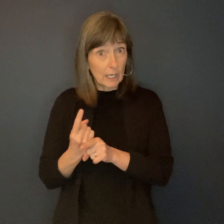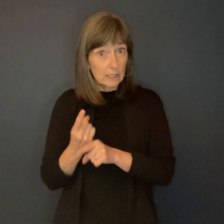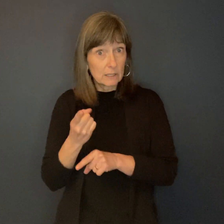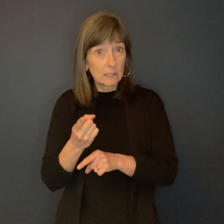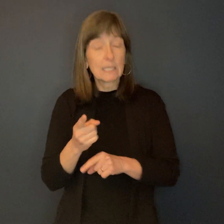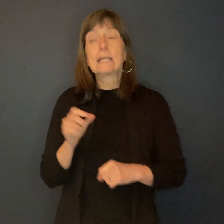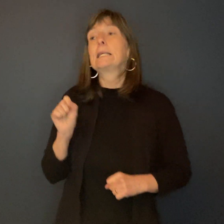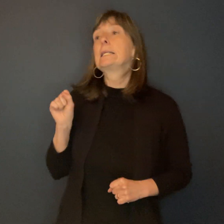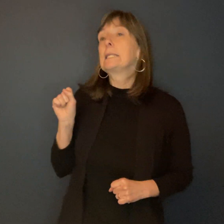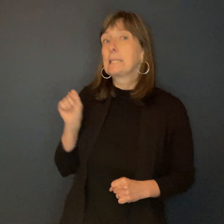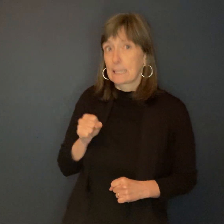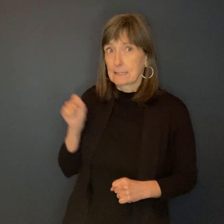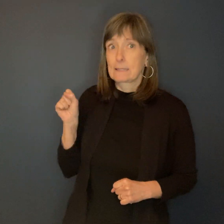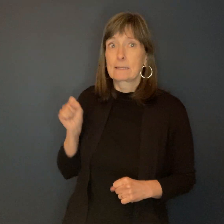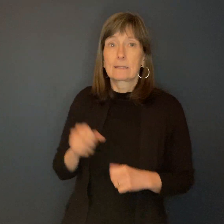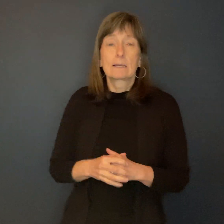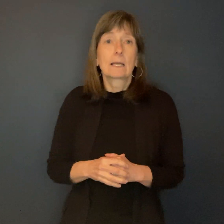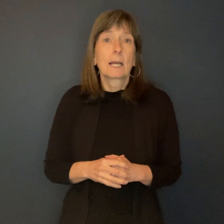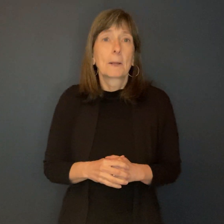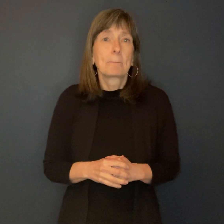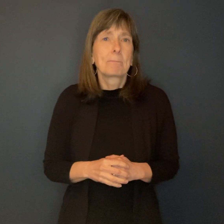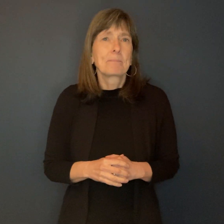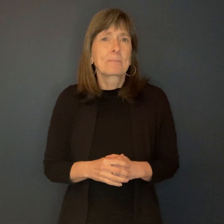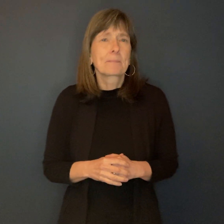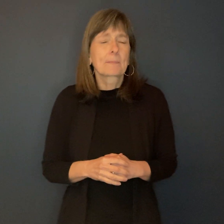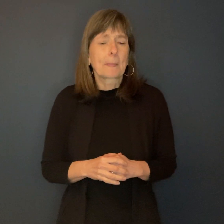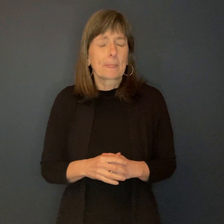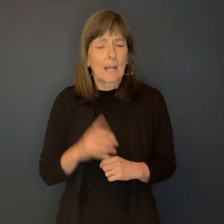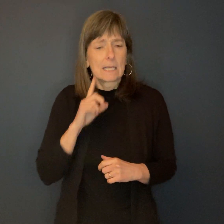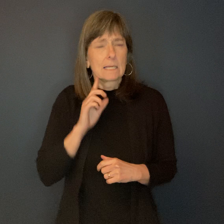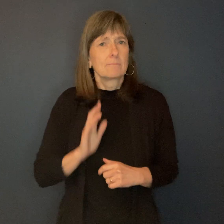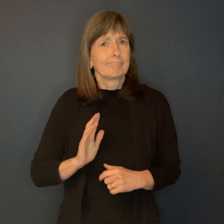Yes, well, I think, some of the early efforts in Canada